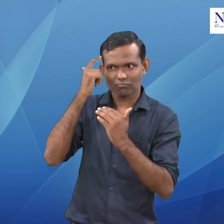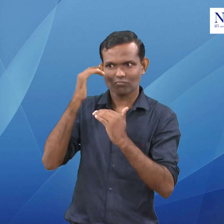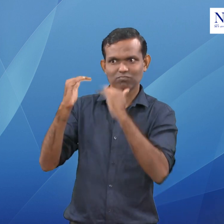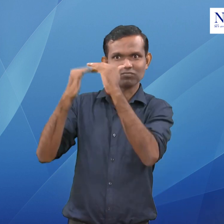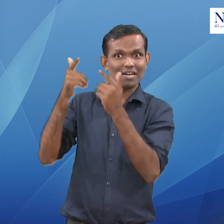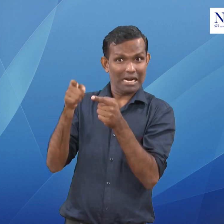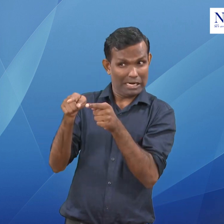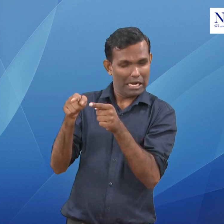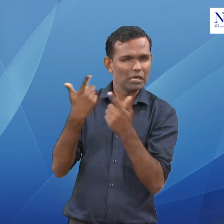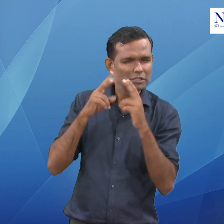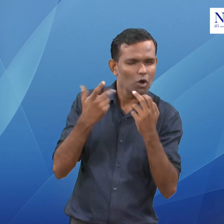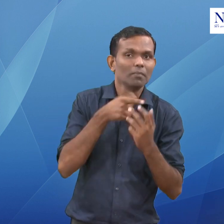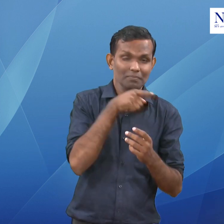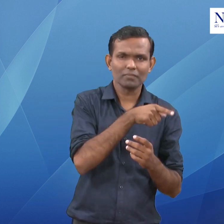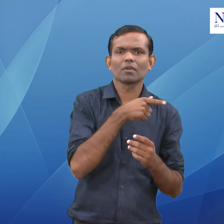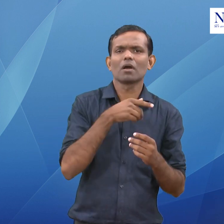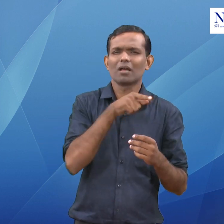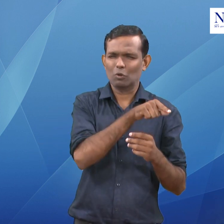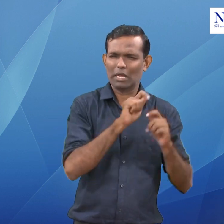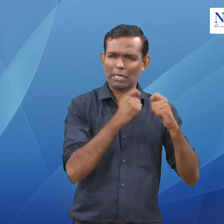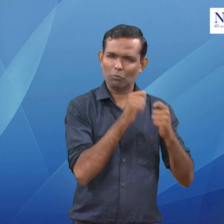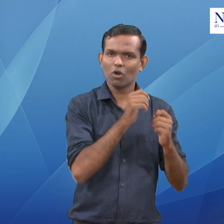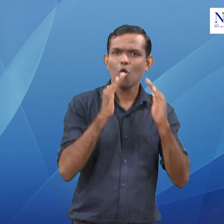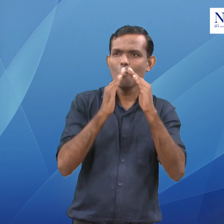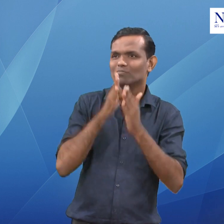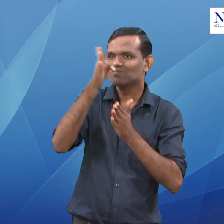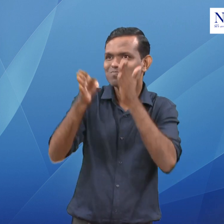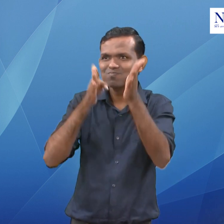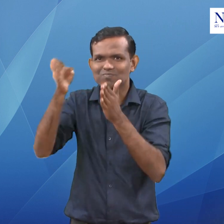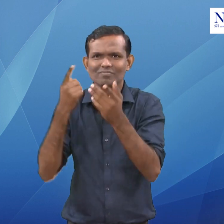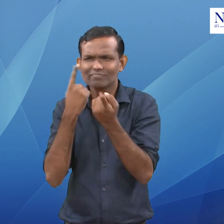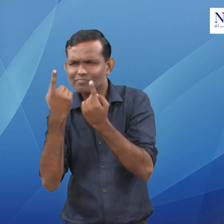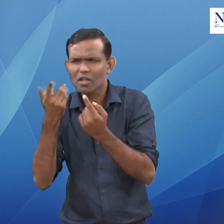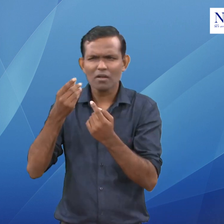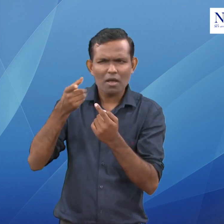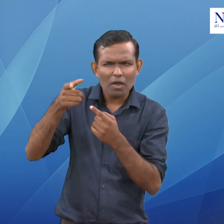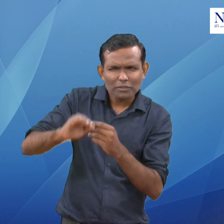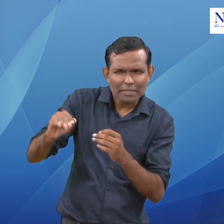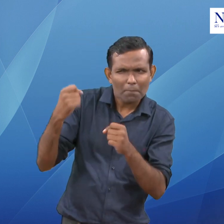feeding practice that is nutritionally optimum to meet young children's nutrient needs.